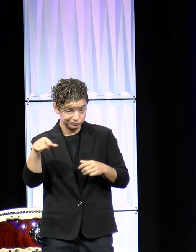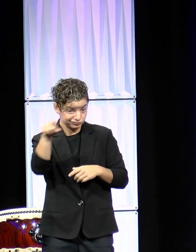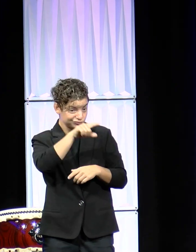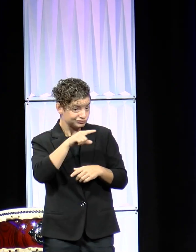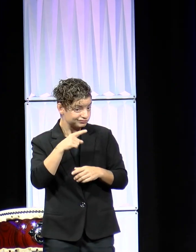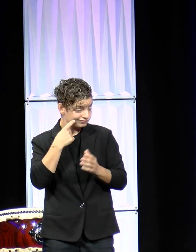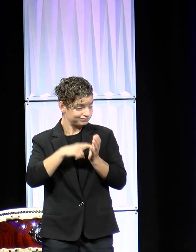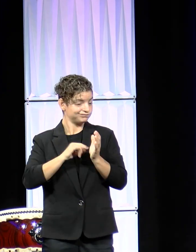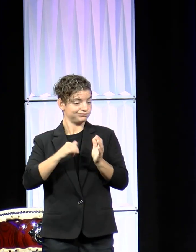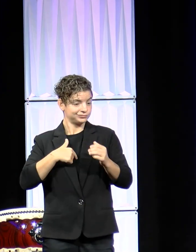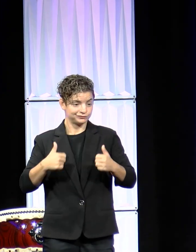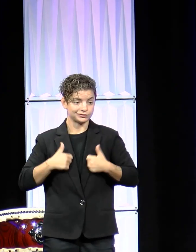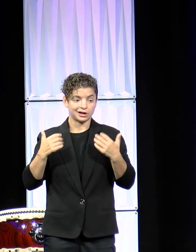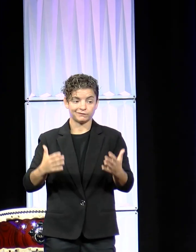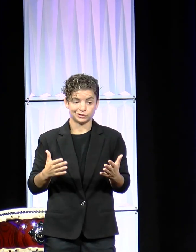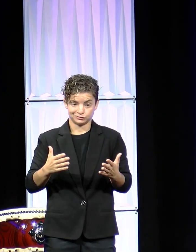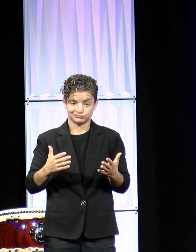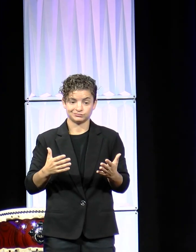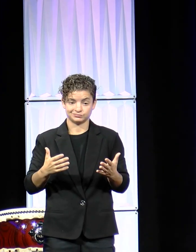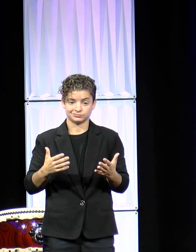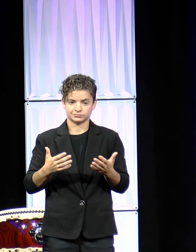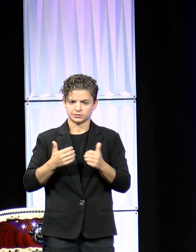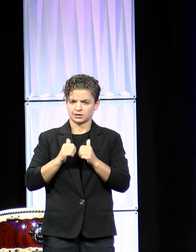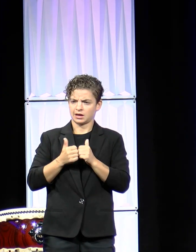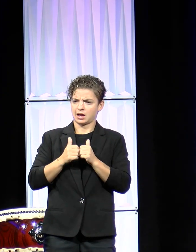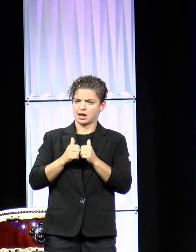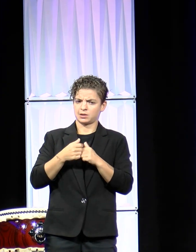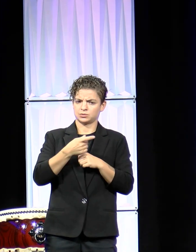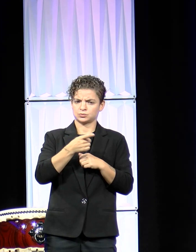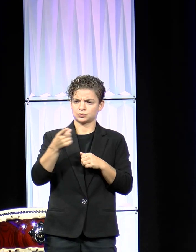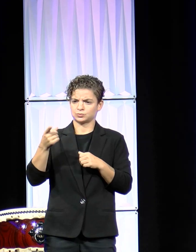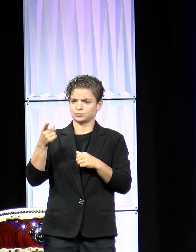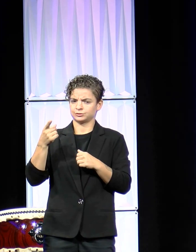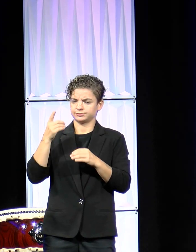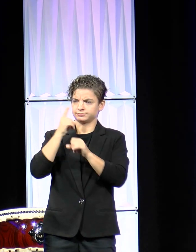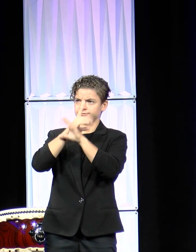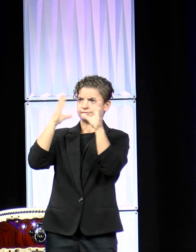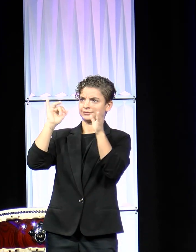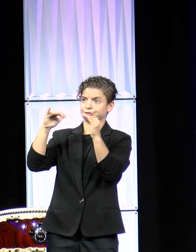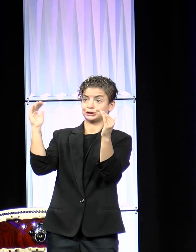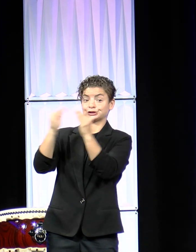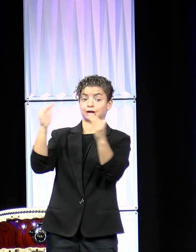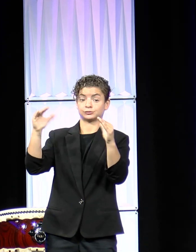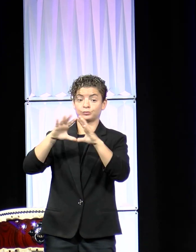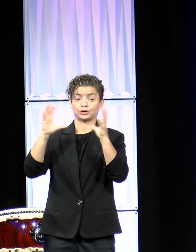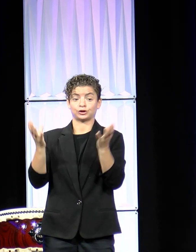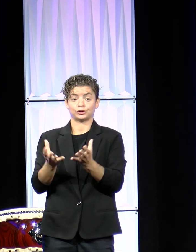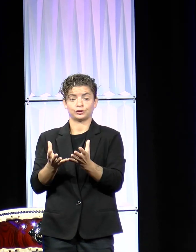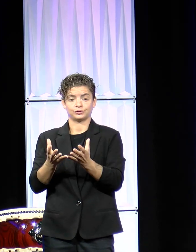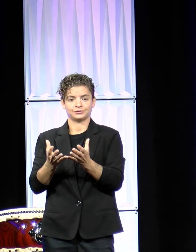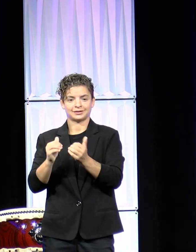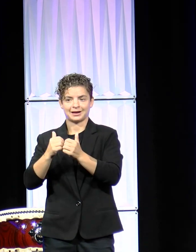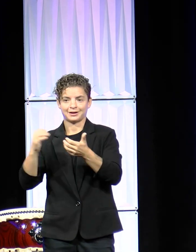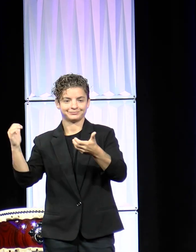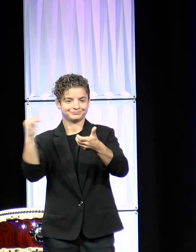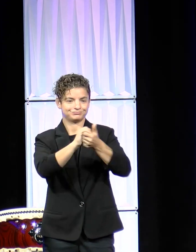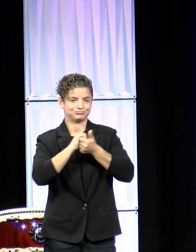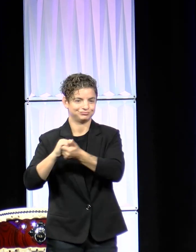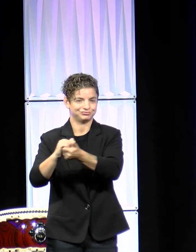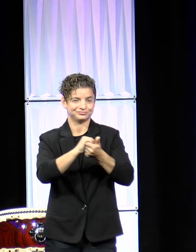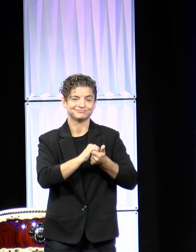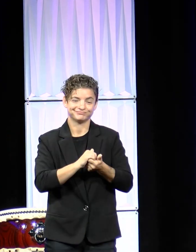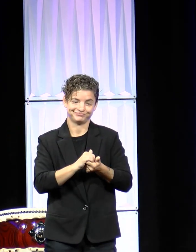and how we are going to have our just world. Thank you, Sandra. Thank you, David. Thank you.